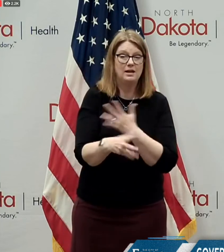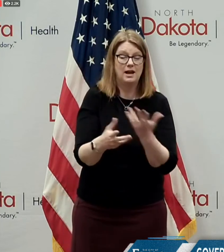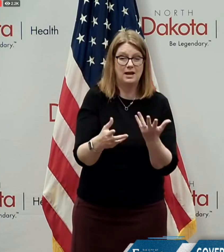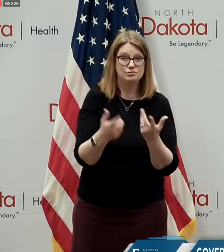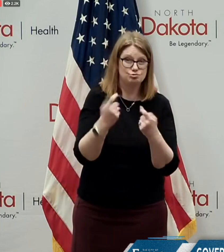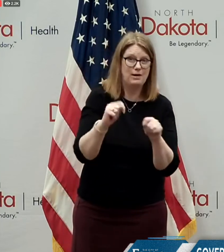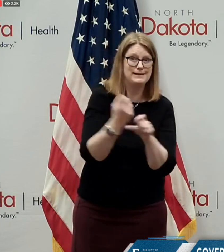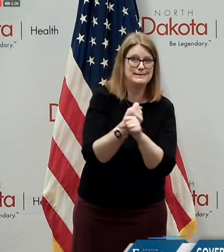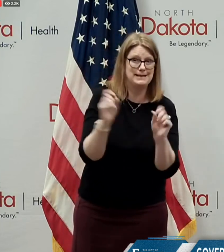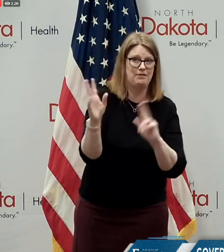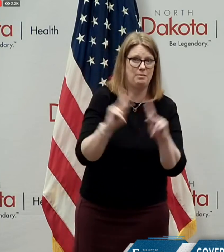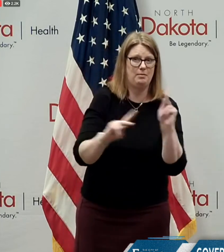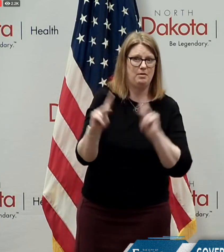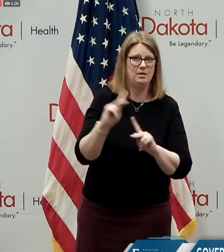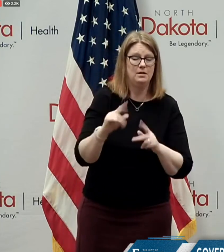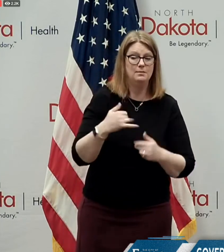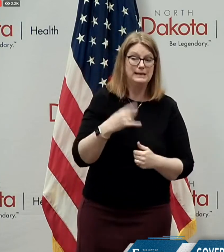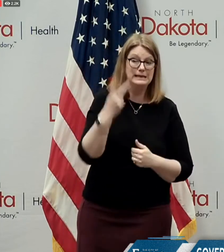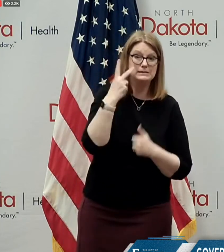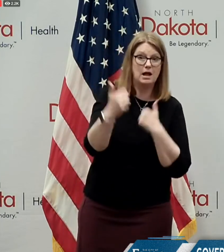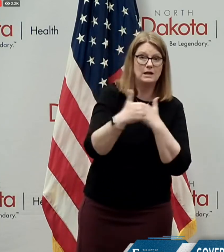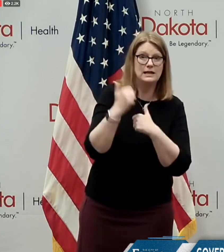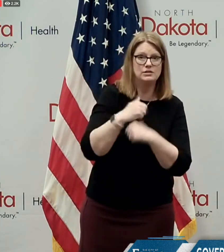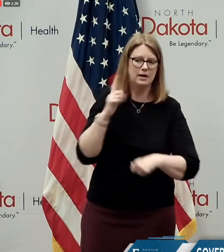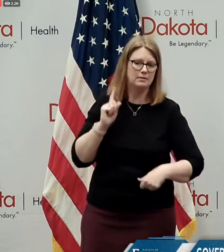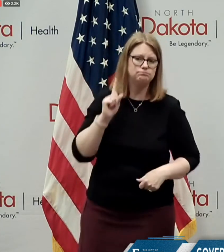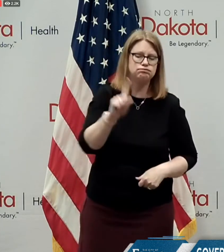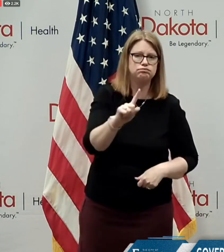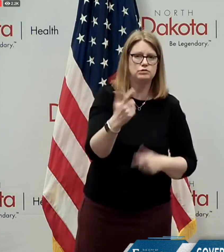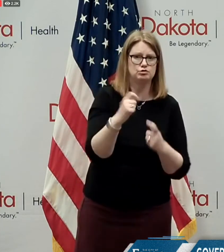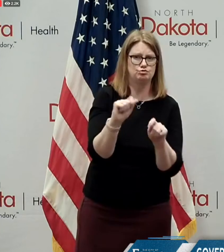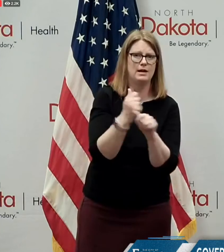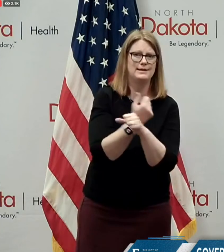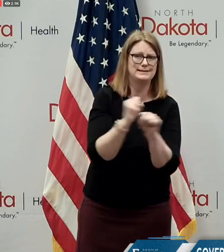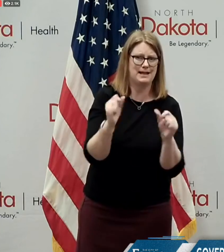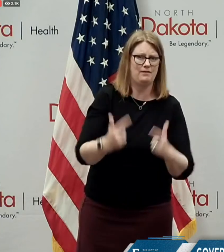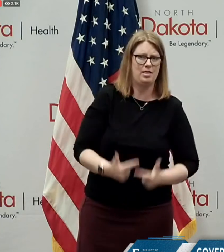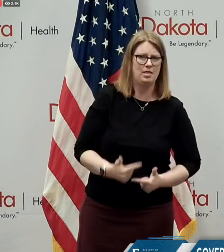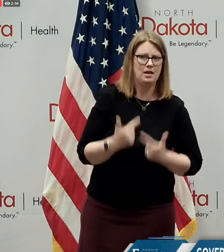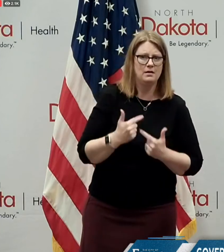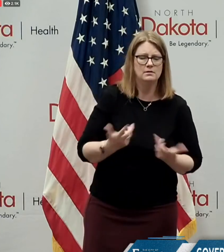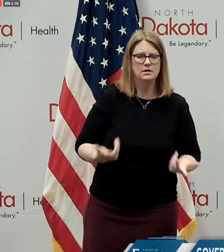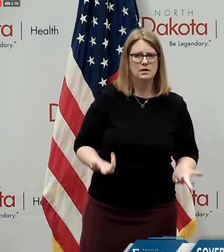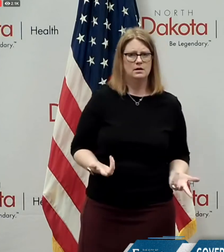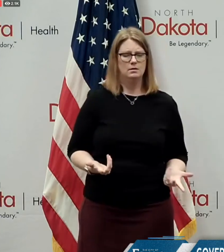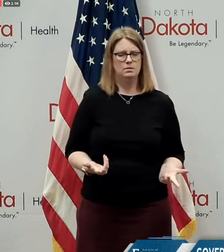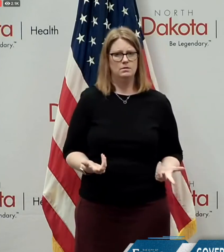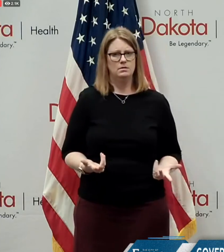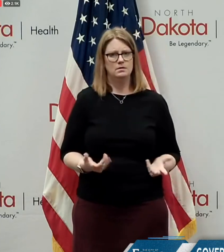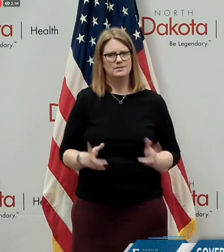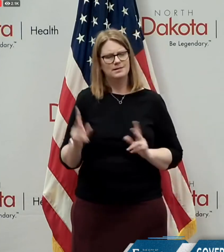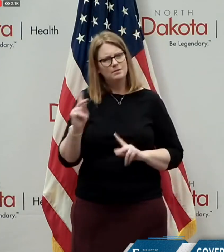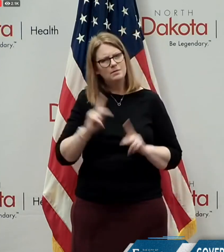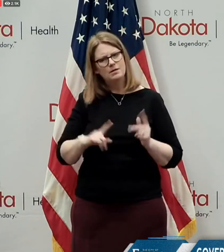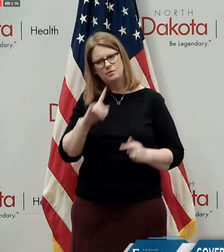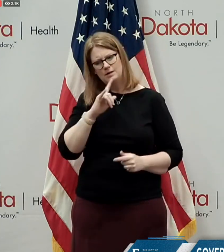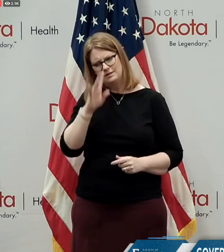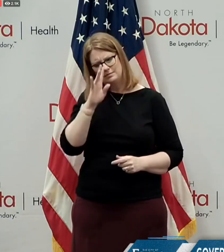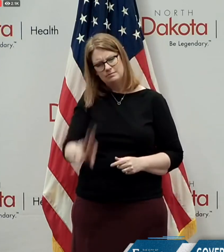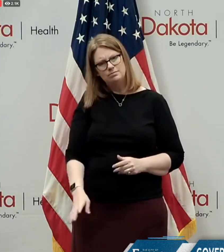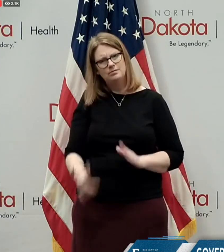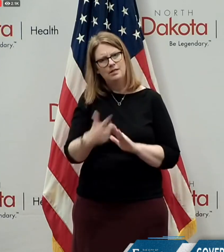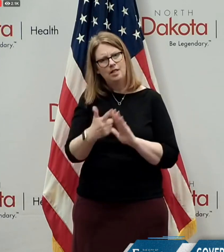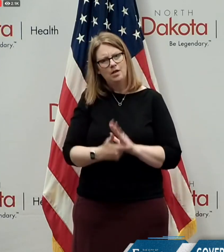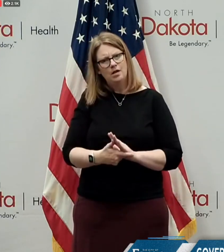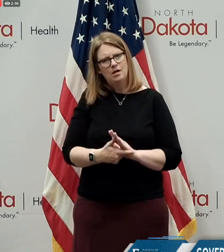think as we think about those who, would blatantly have a disregard for the rule of law is what